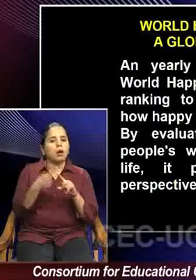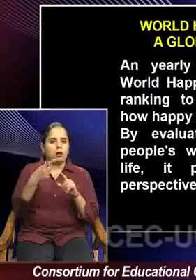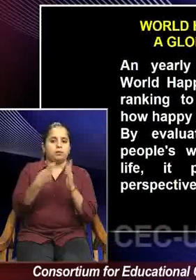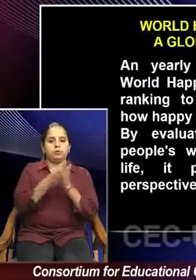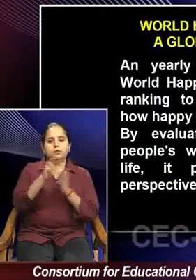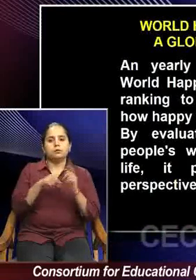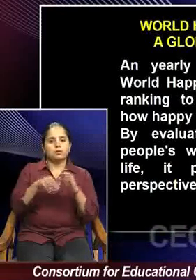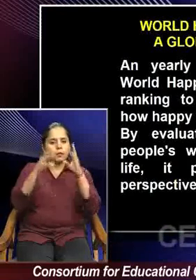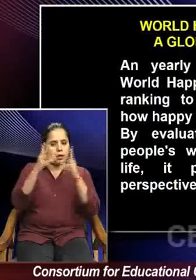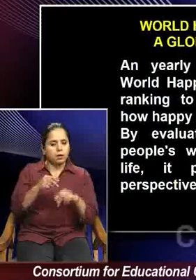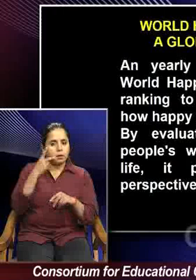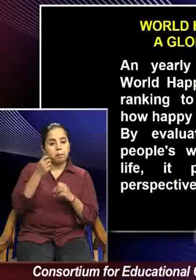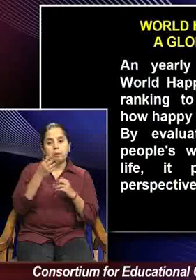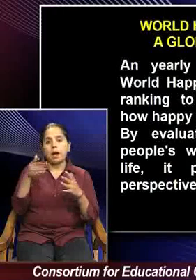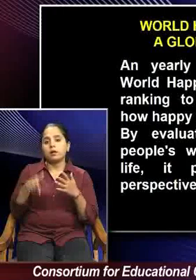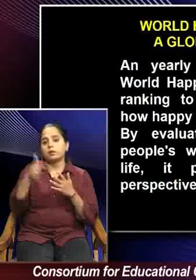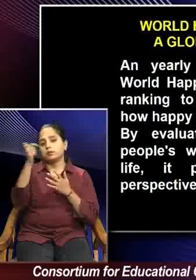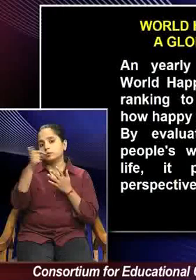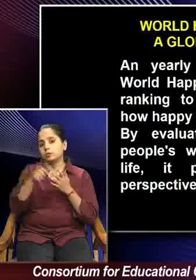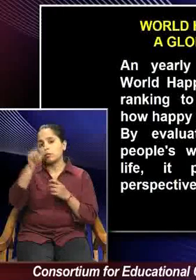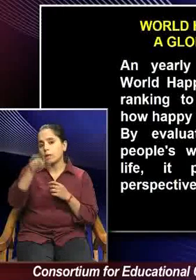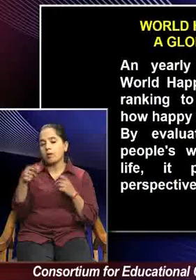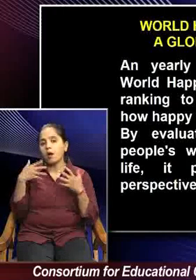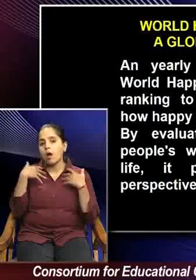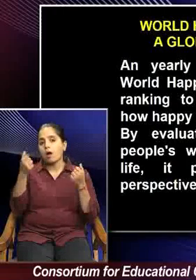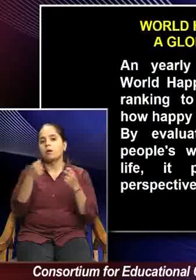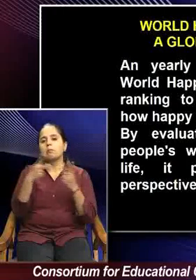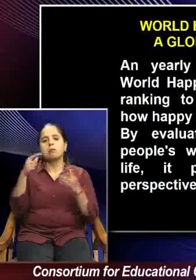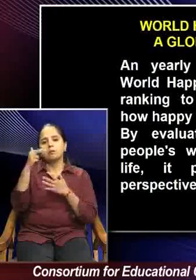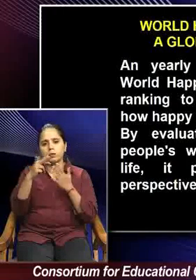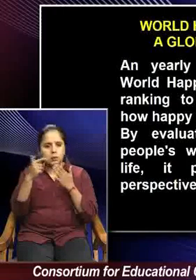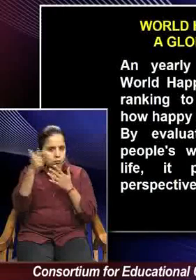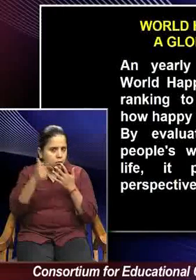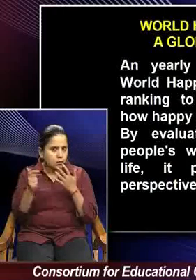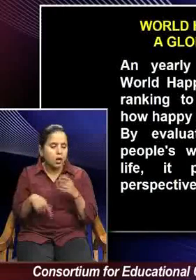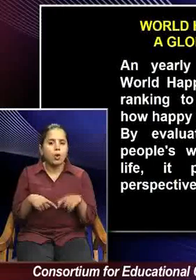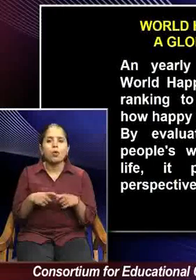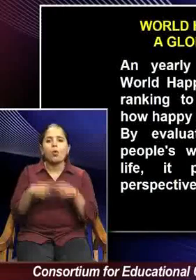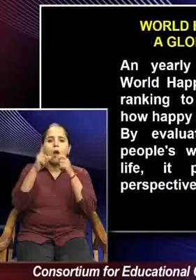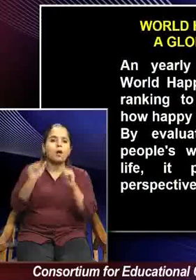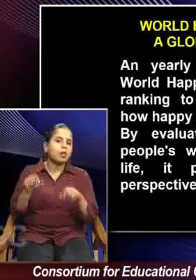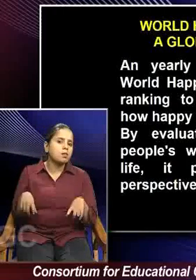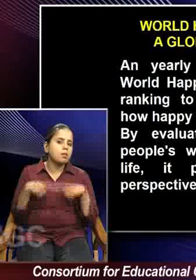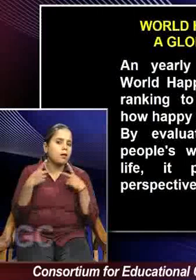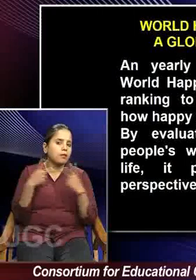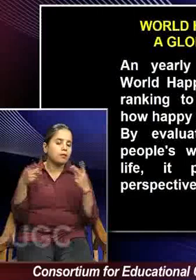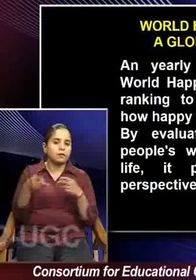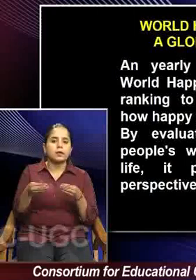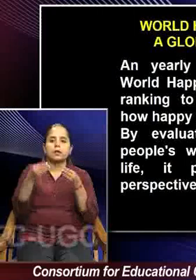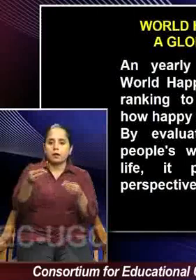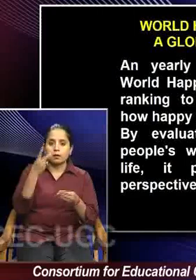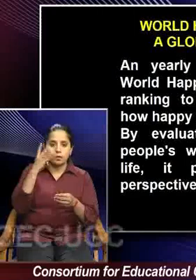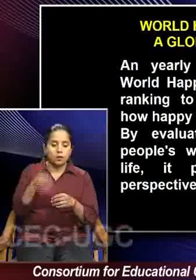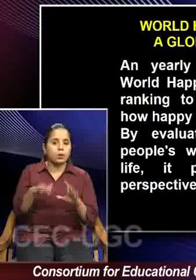evaluating many aspects of people's well-being and the quality of life, it provides